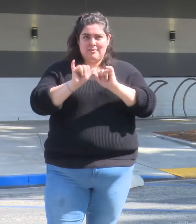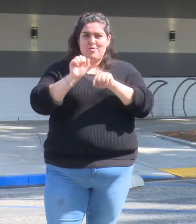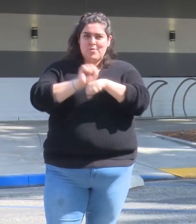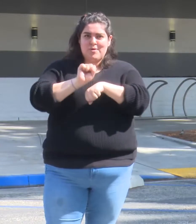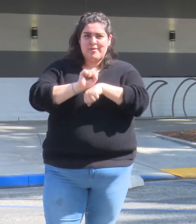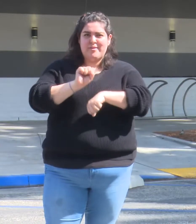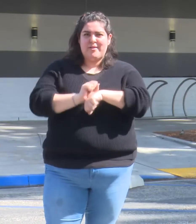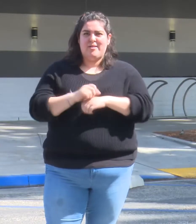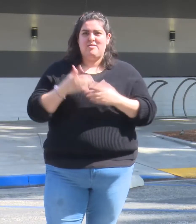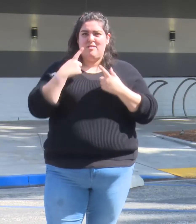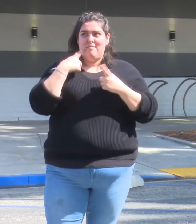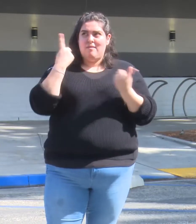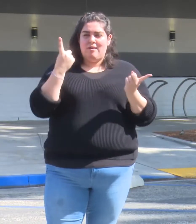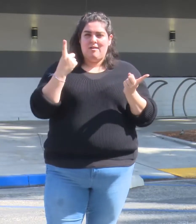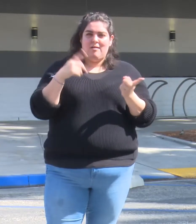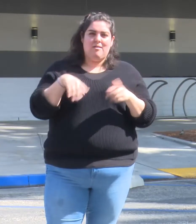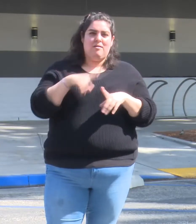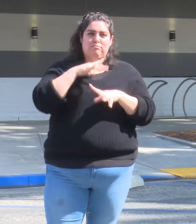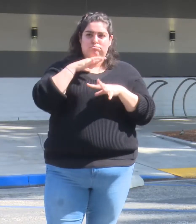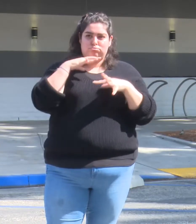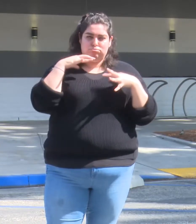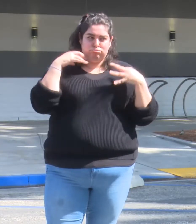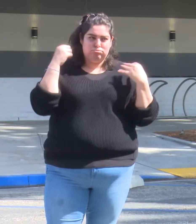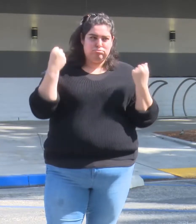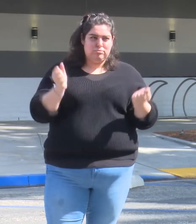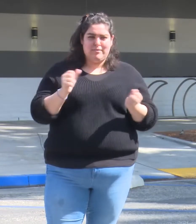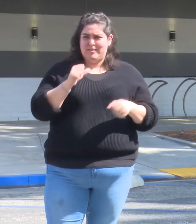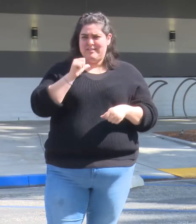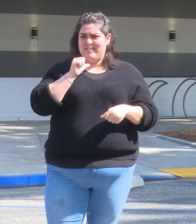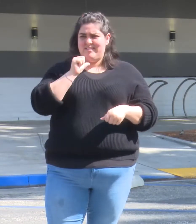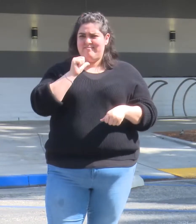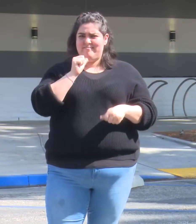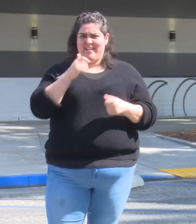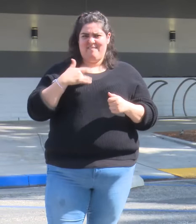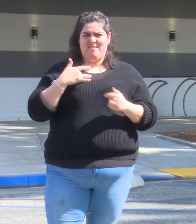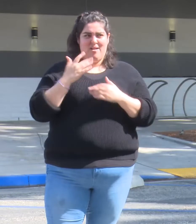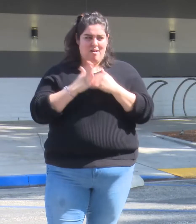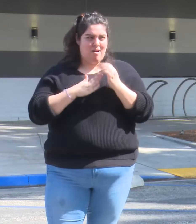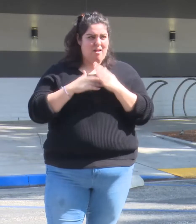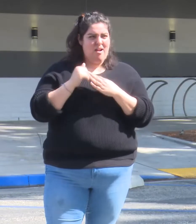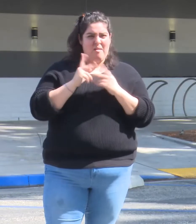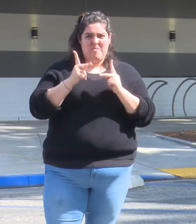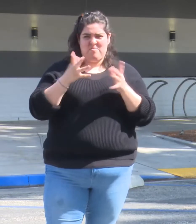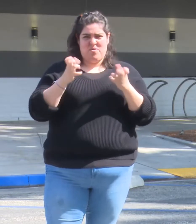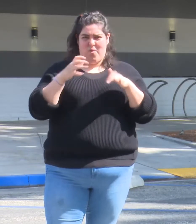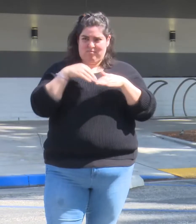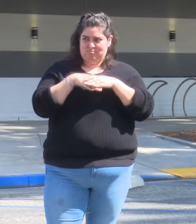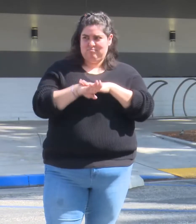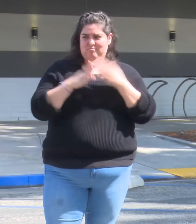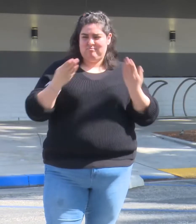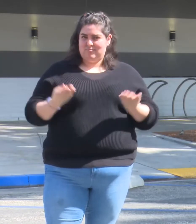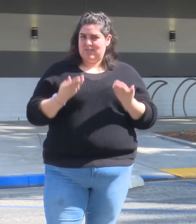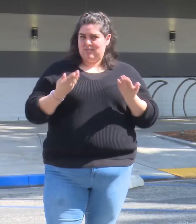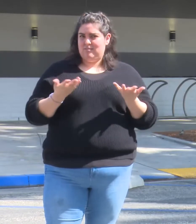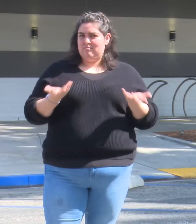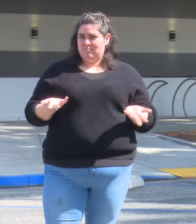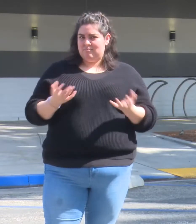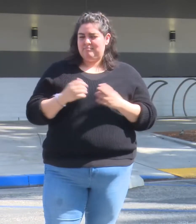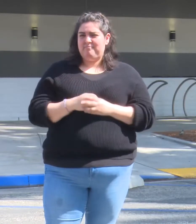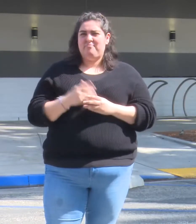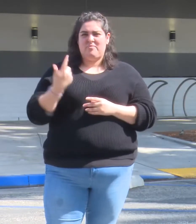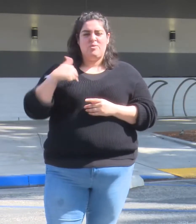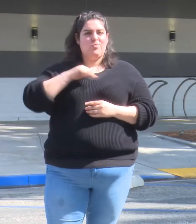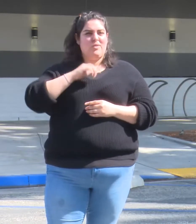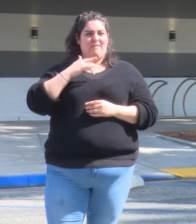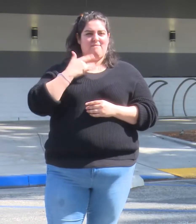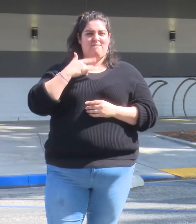where we thought, this place is not inviting anymore, right? It's like, this is not the space that people want to be. And so, we really